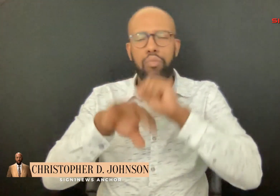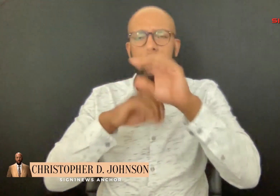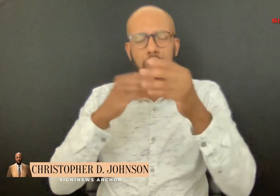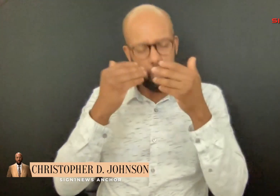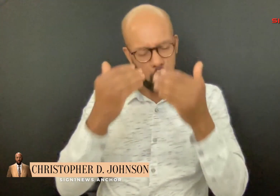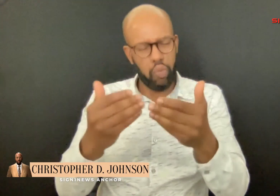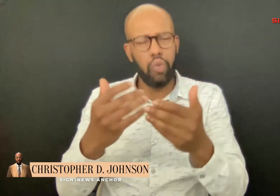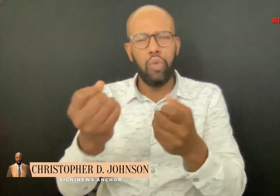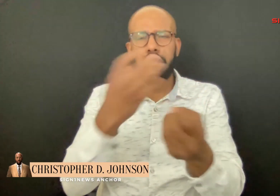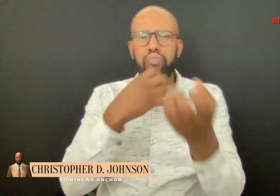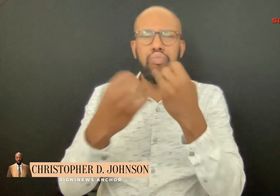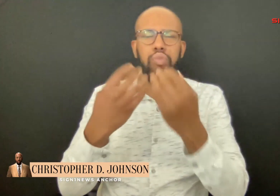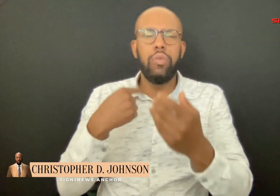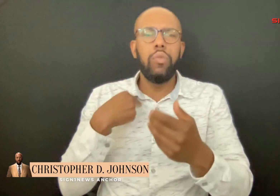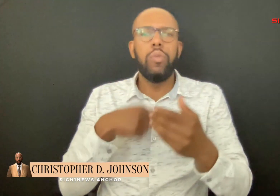add it at the bottom of the screen